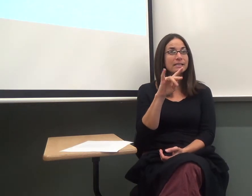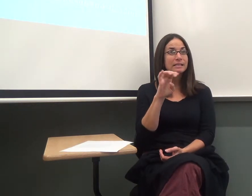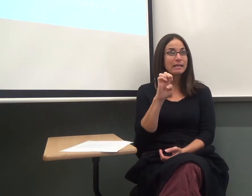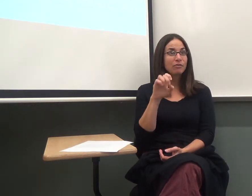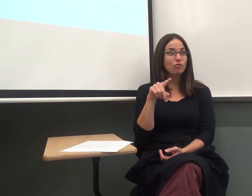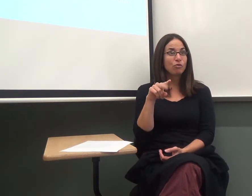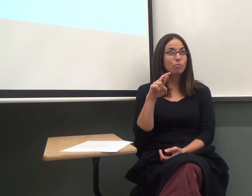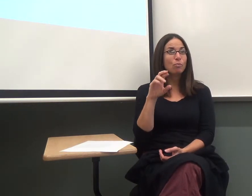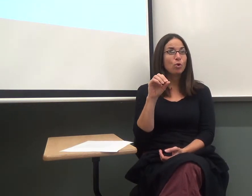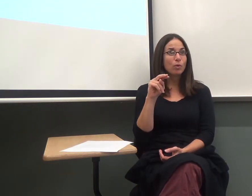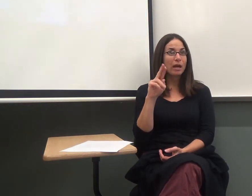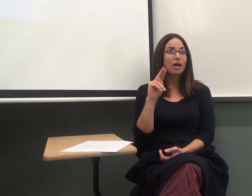And what about owners?